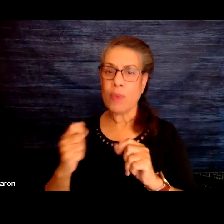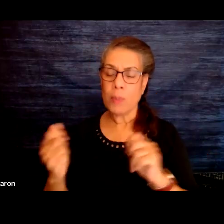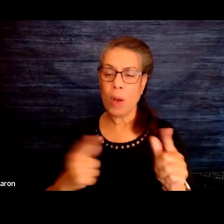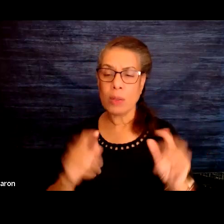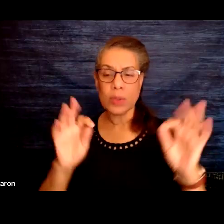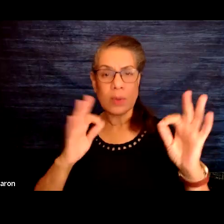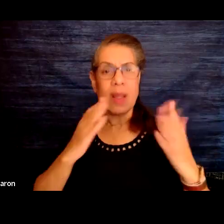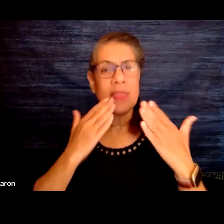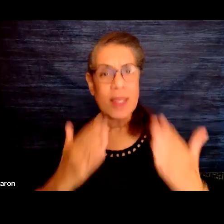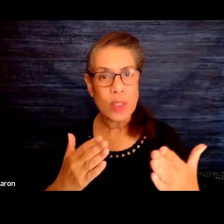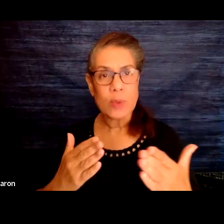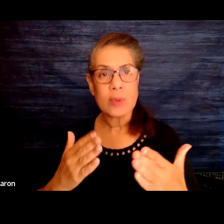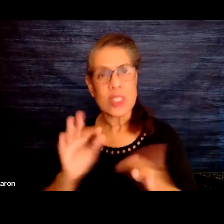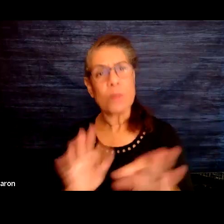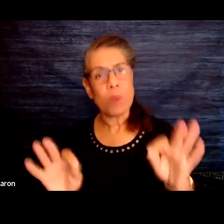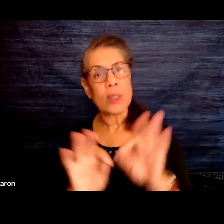So,